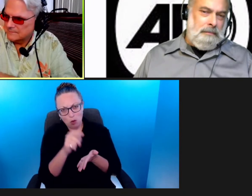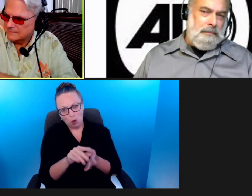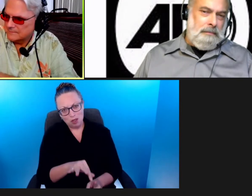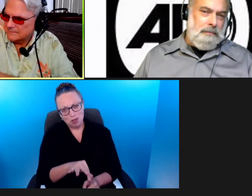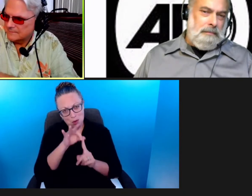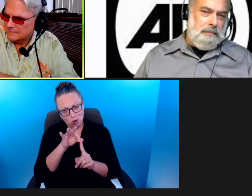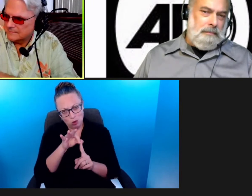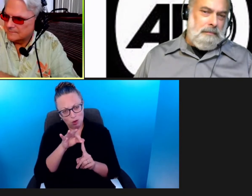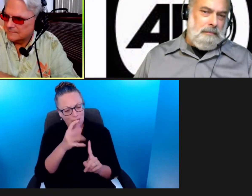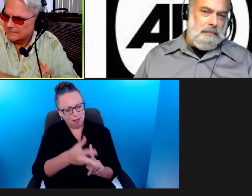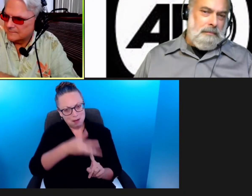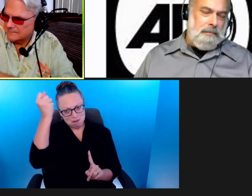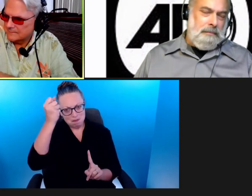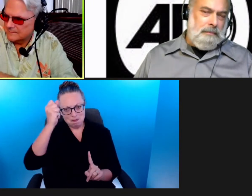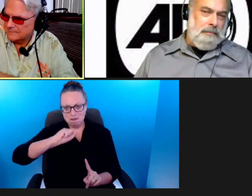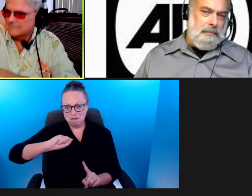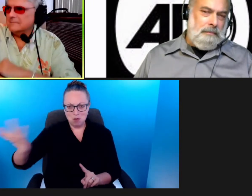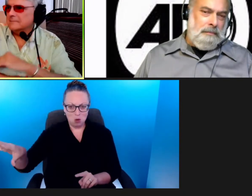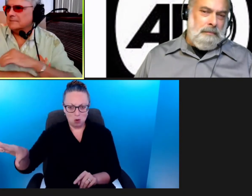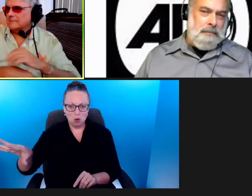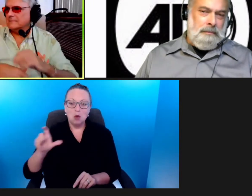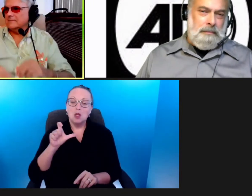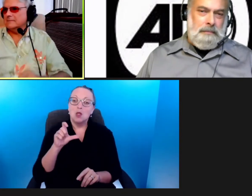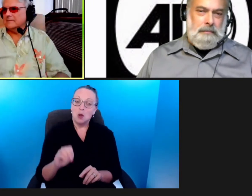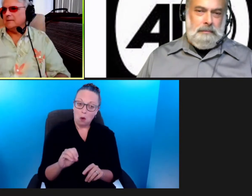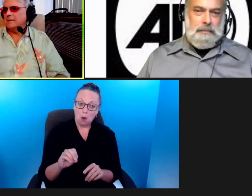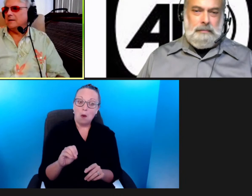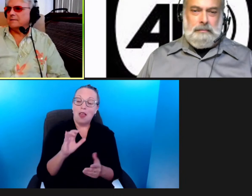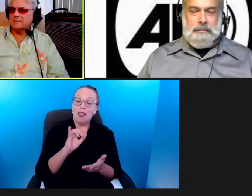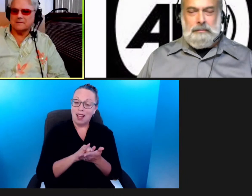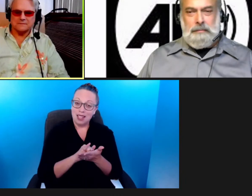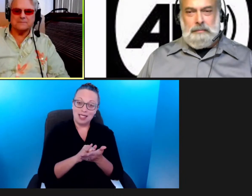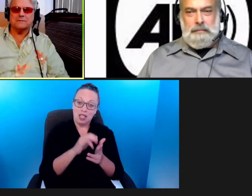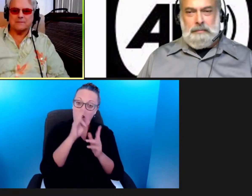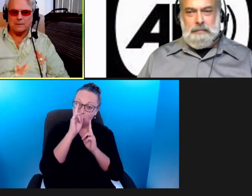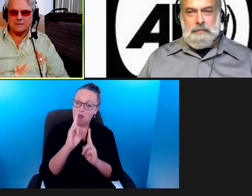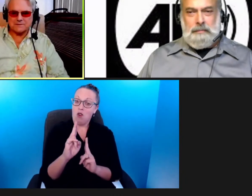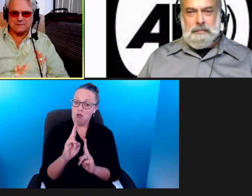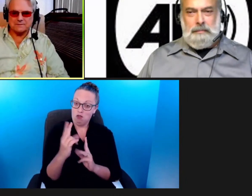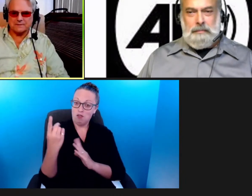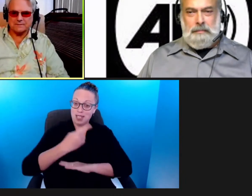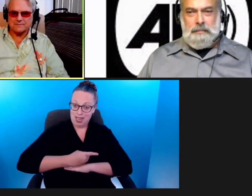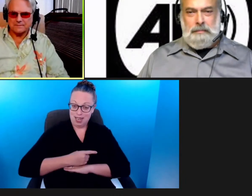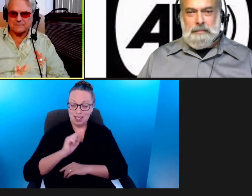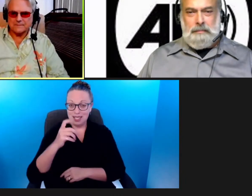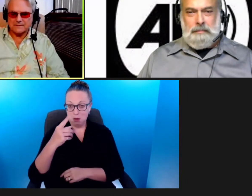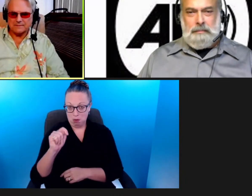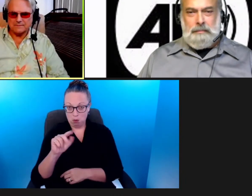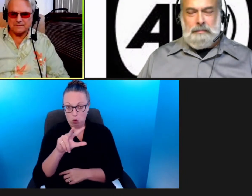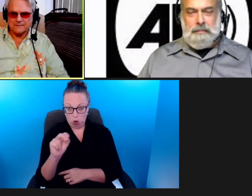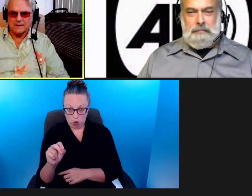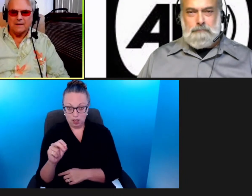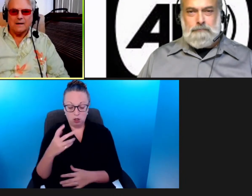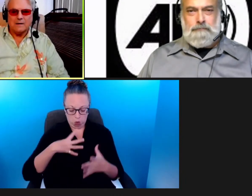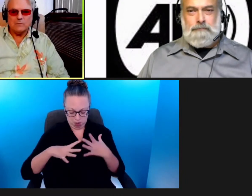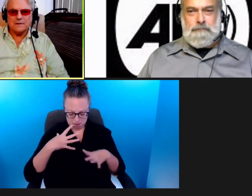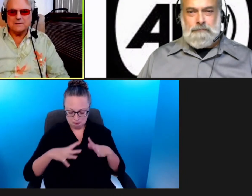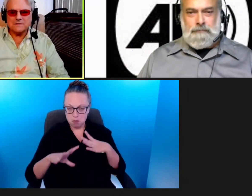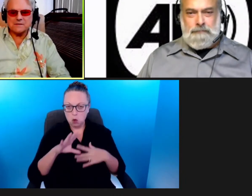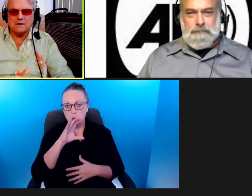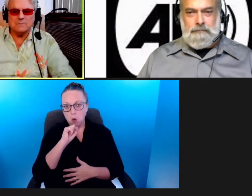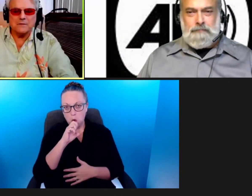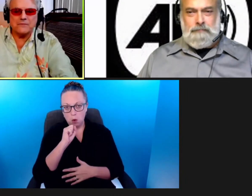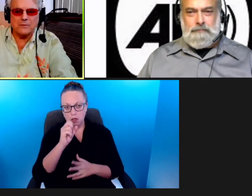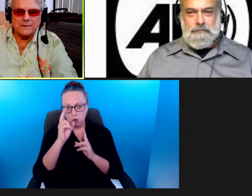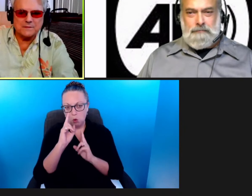a dedicated day. So we are wearing some orange. In honor of the lost children. Yeah. I want to